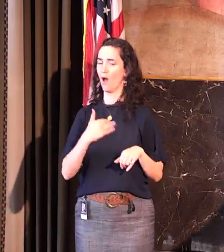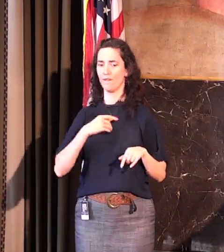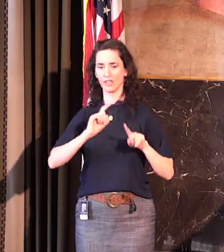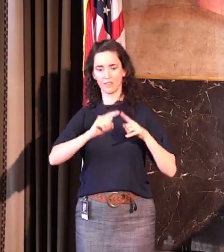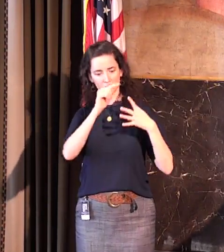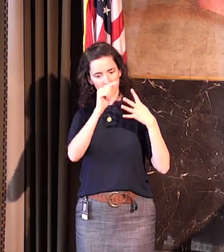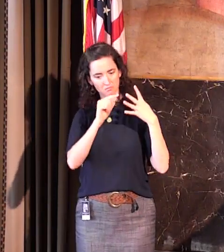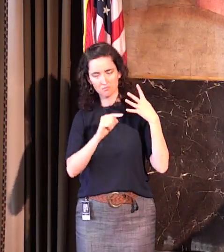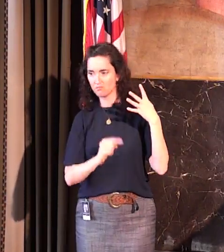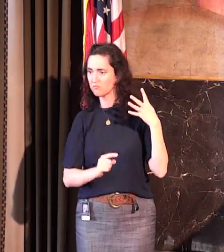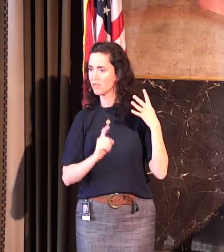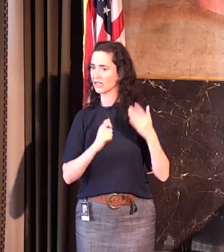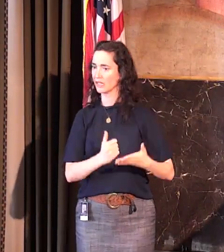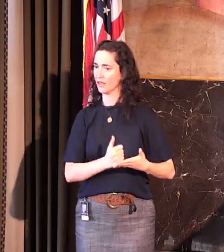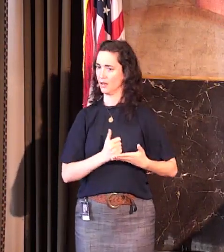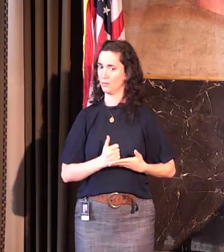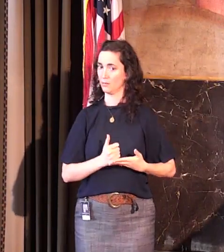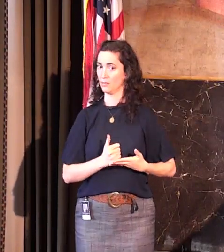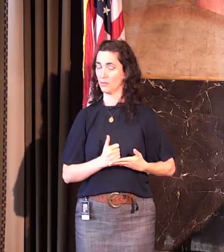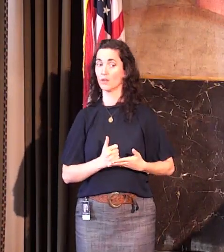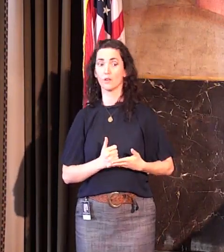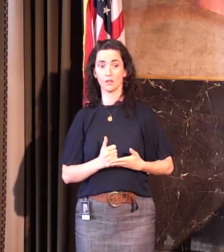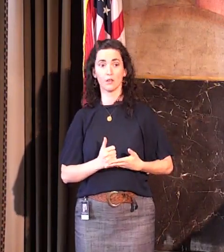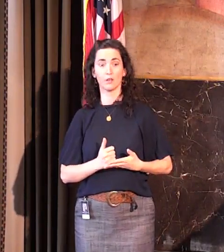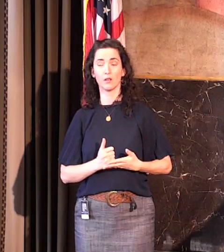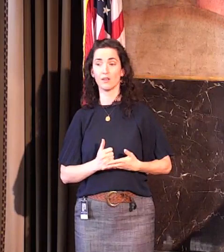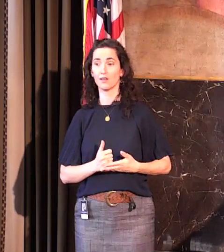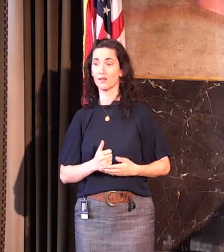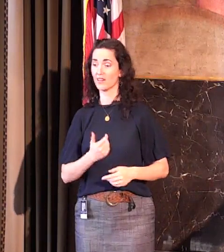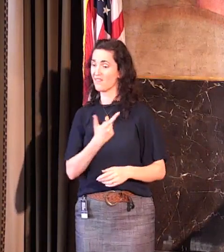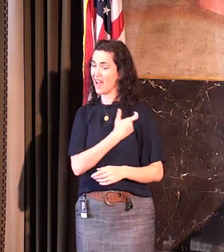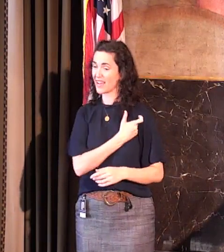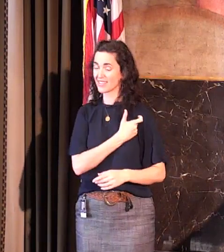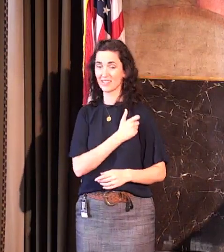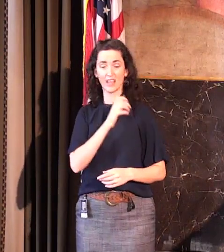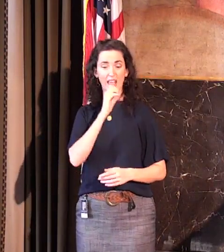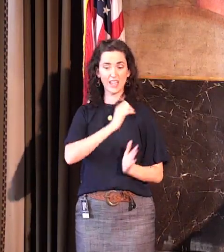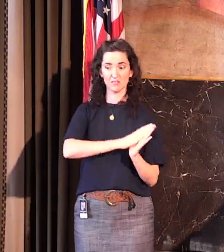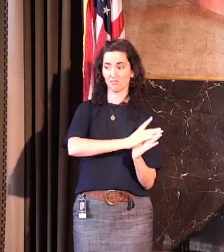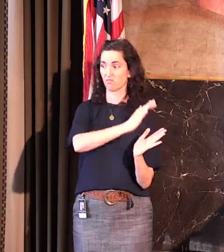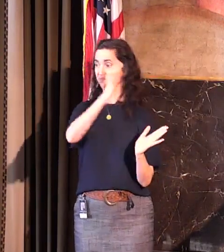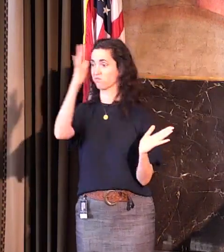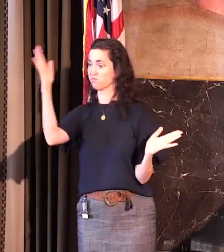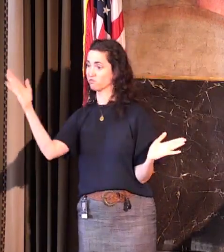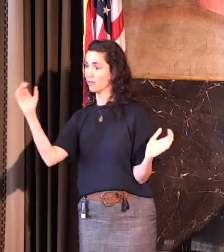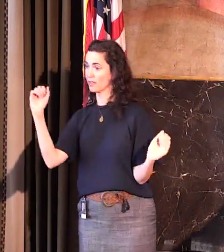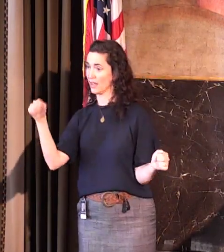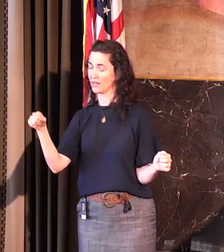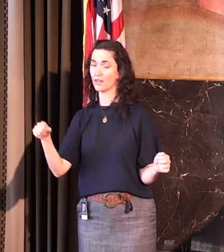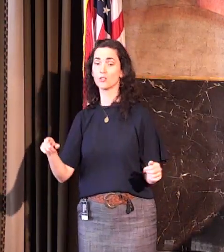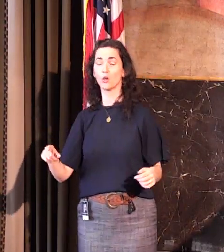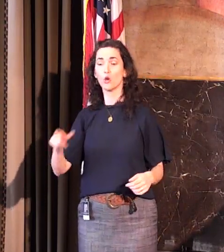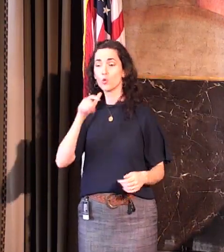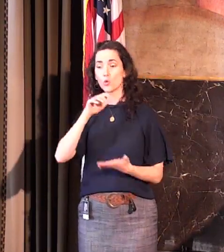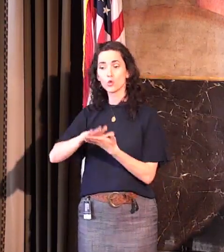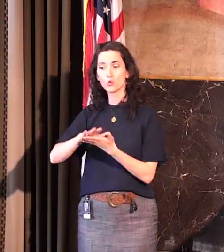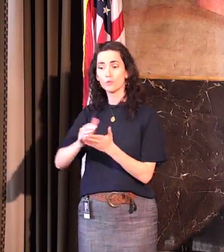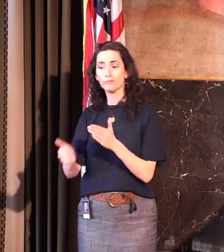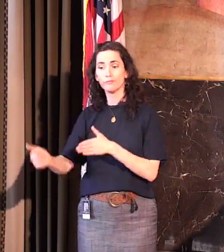disposal, including the vaccine that goes all the way down to these age groups. And so school leaders can